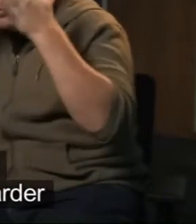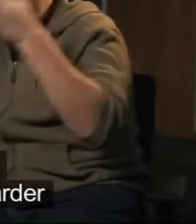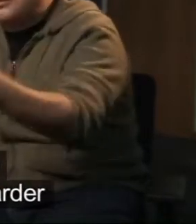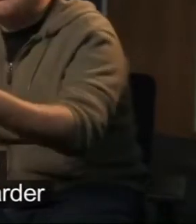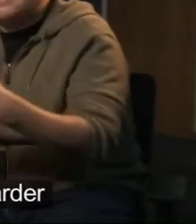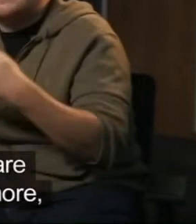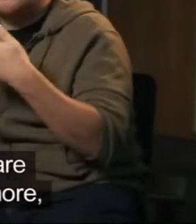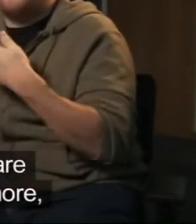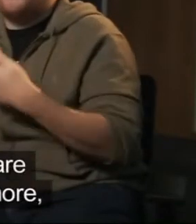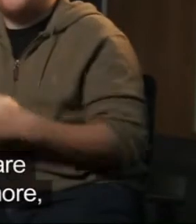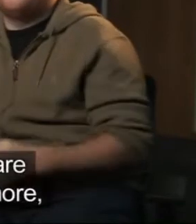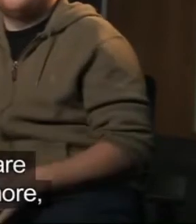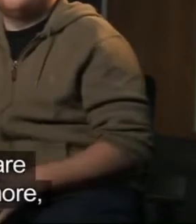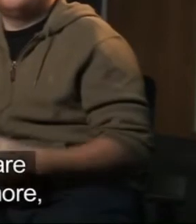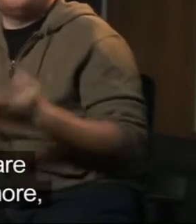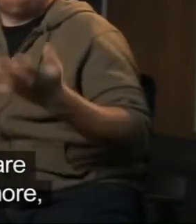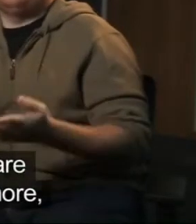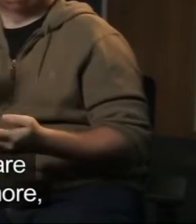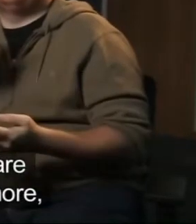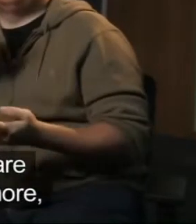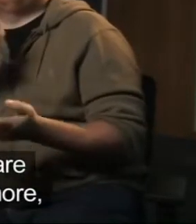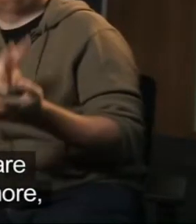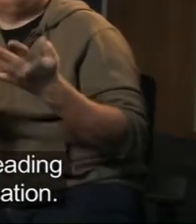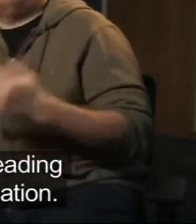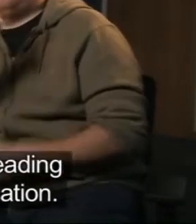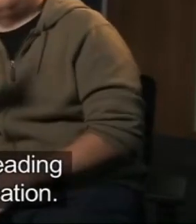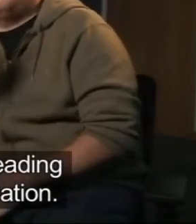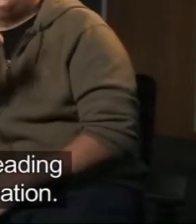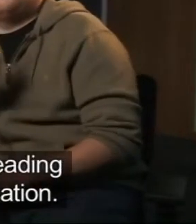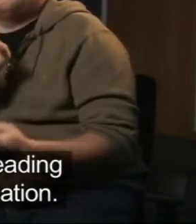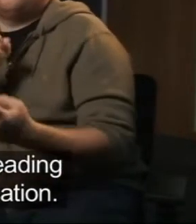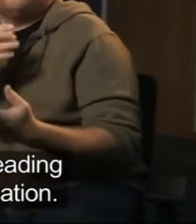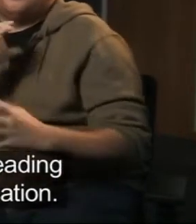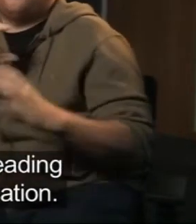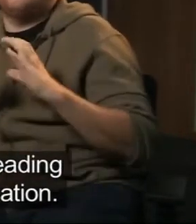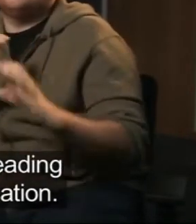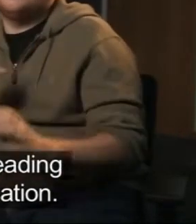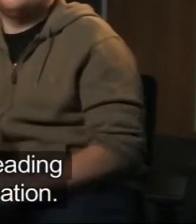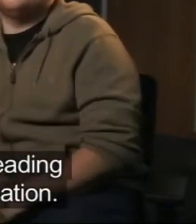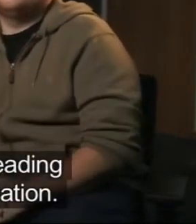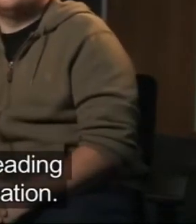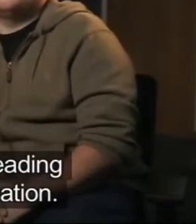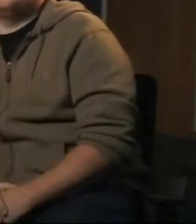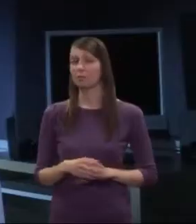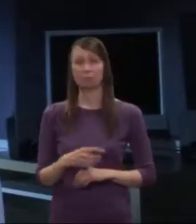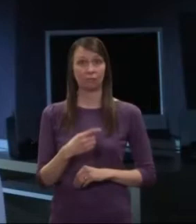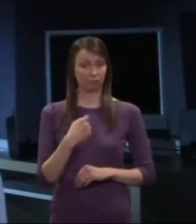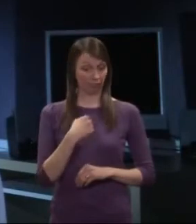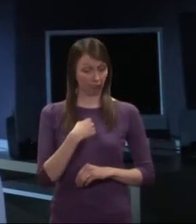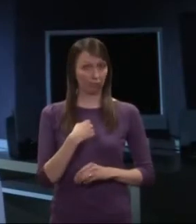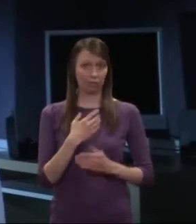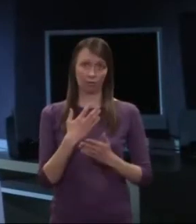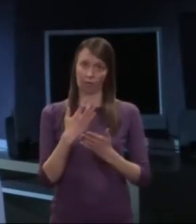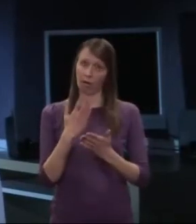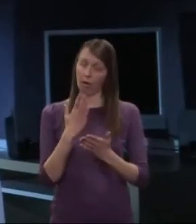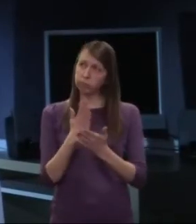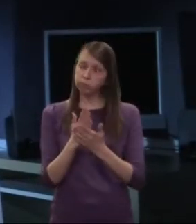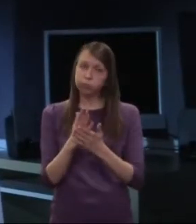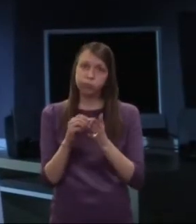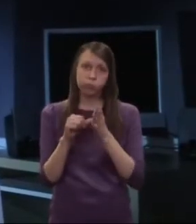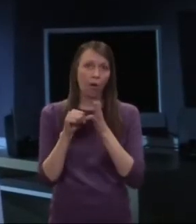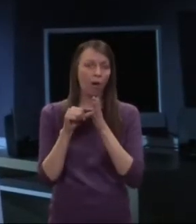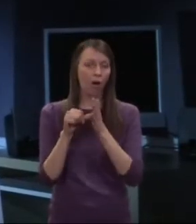It's different and probably harder because you're concentrating more compared to lip reading in normal conversation. It was a lot